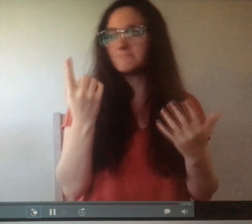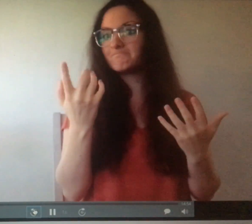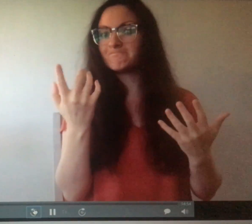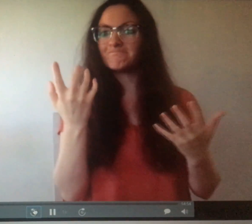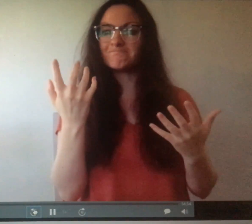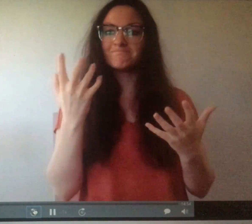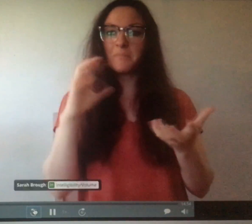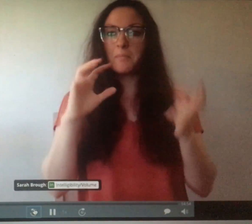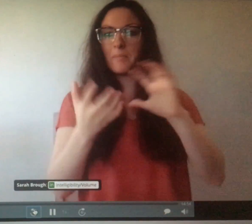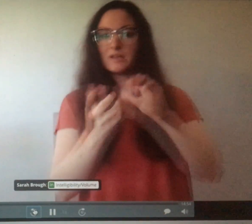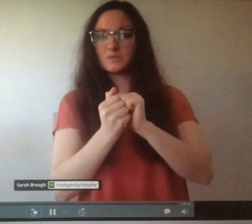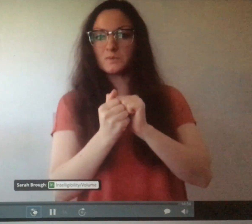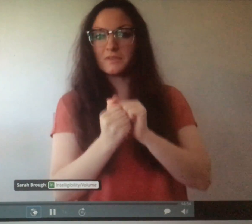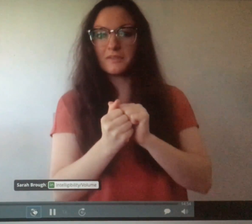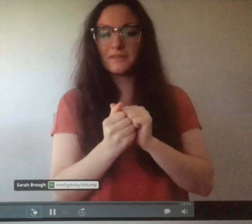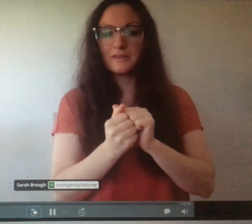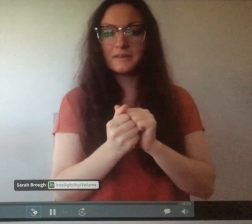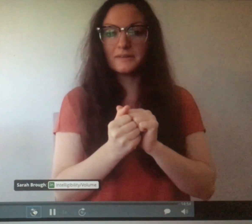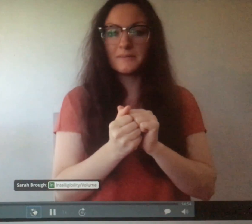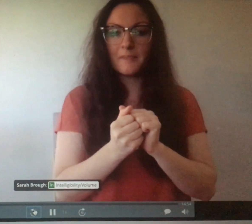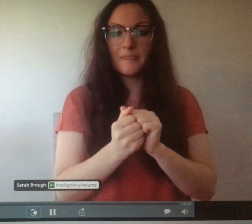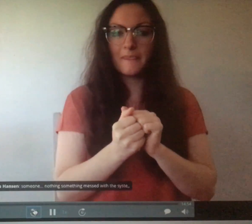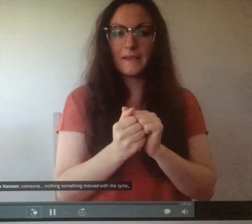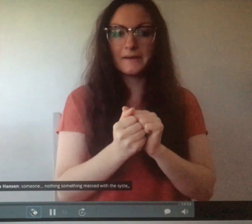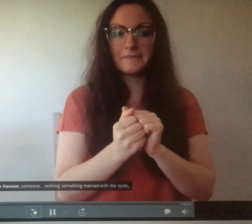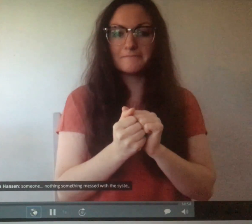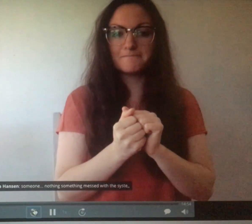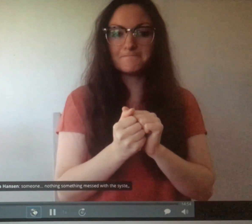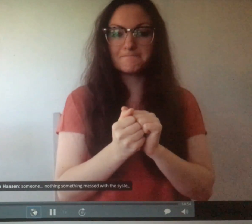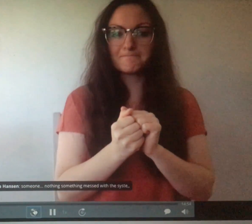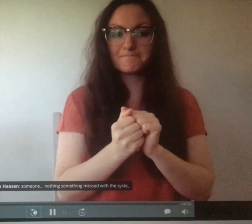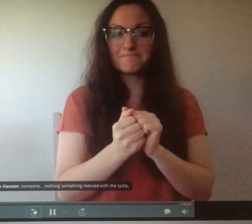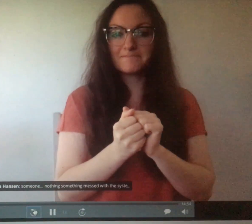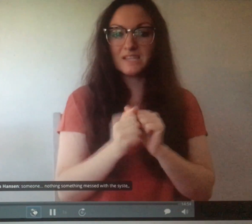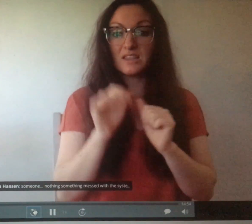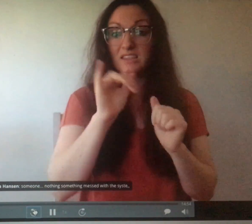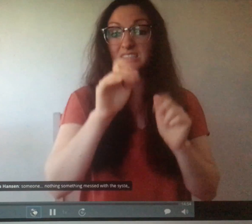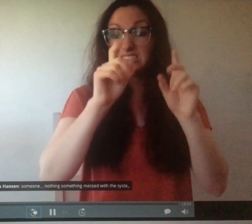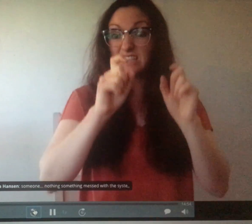there. On Monday, I found out what it was,